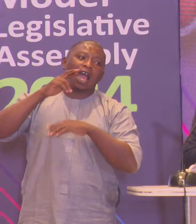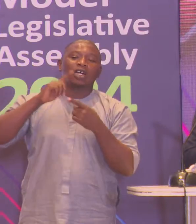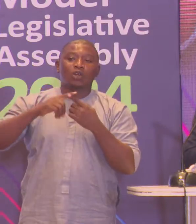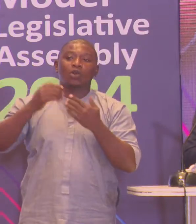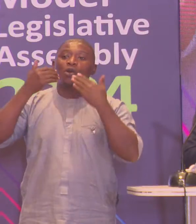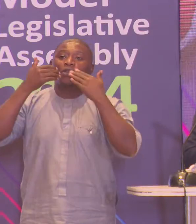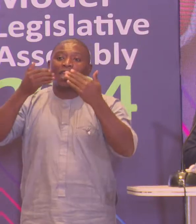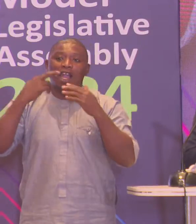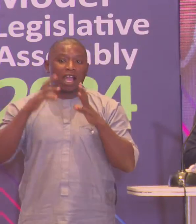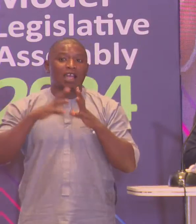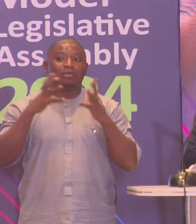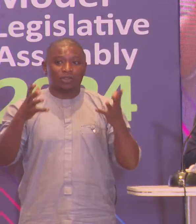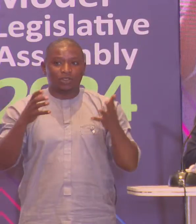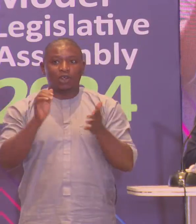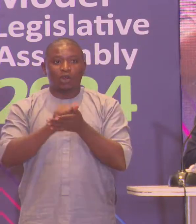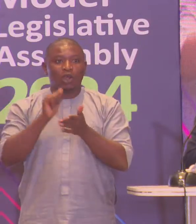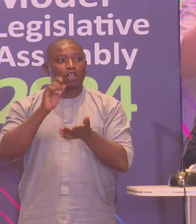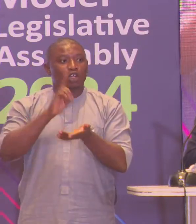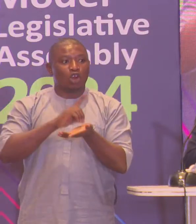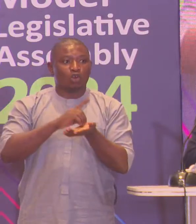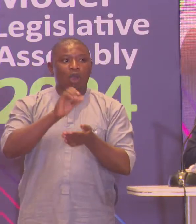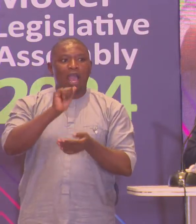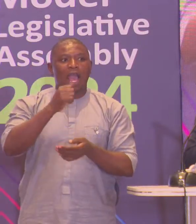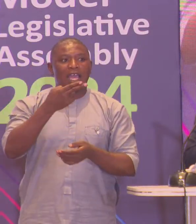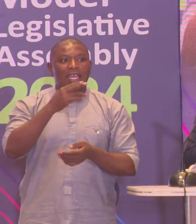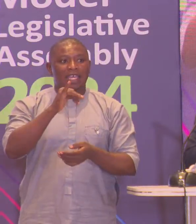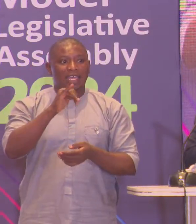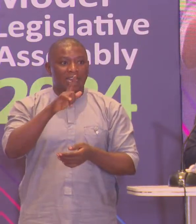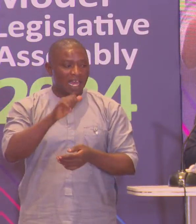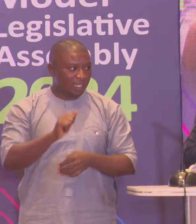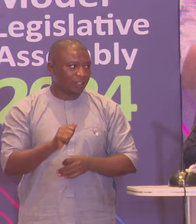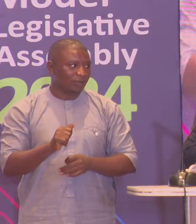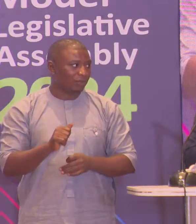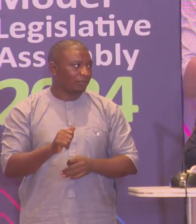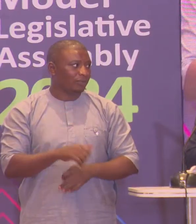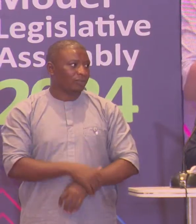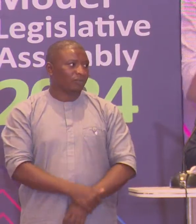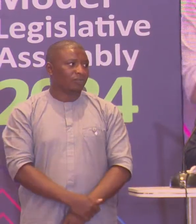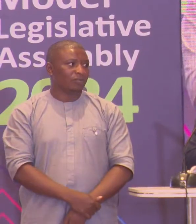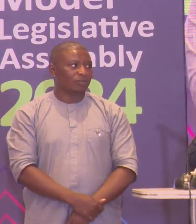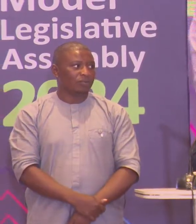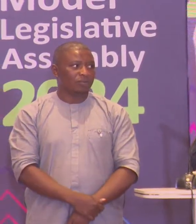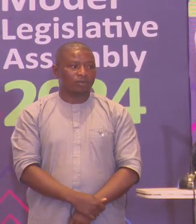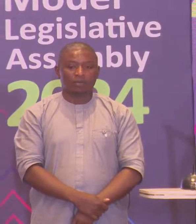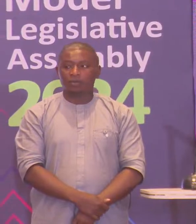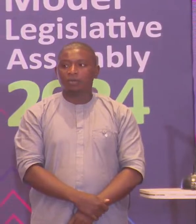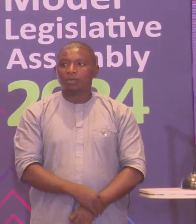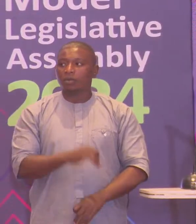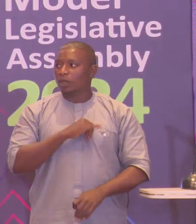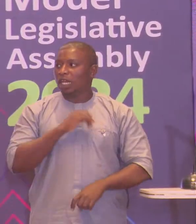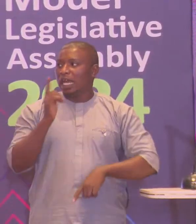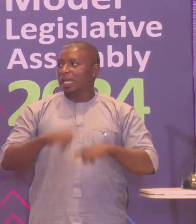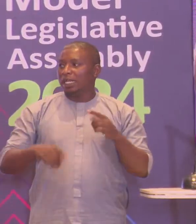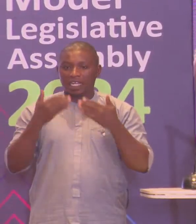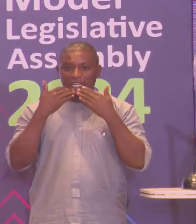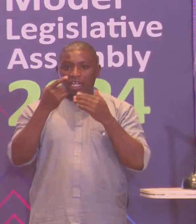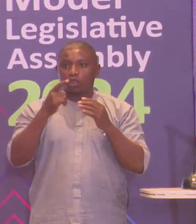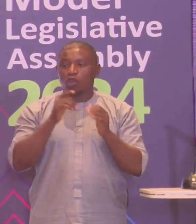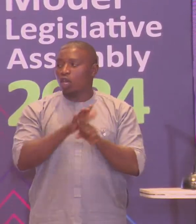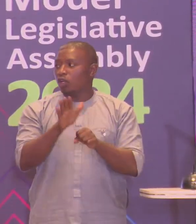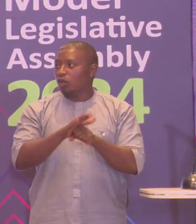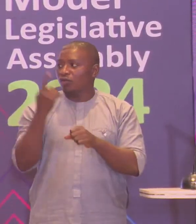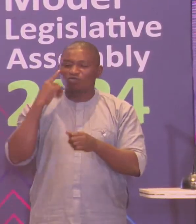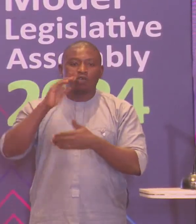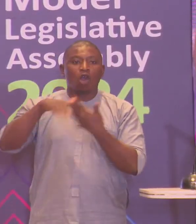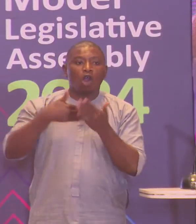immensely. Dr. Rahila Amadu, I can't thank you enough for all of the work that